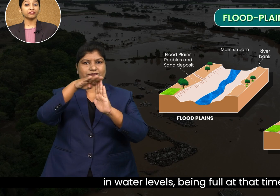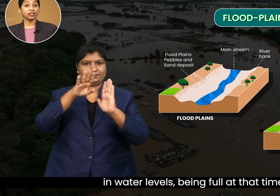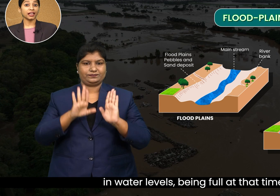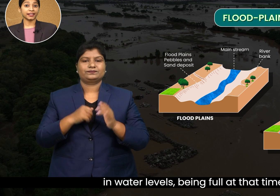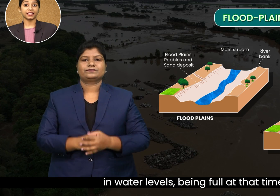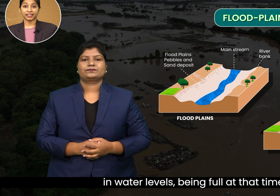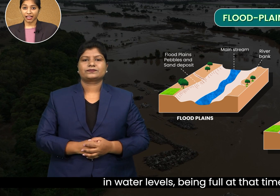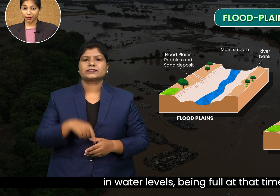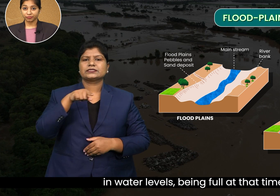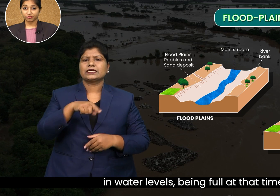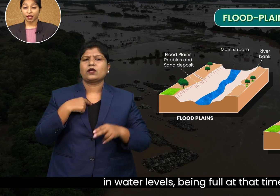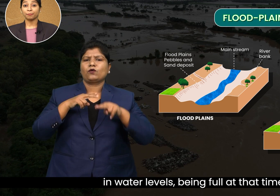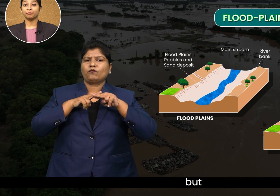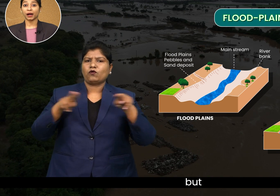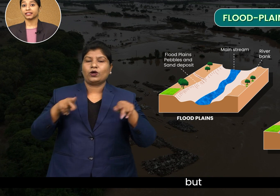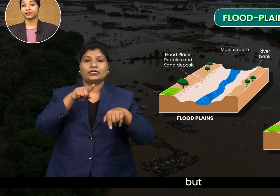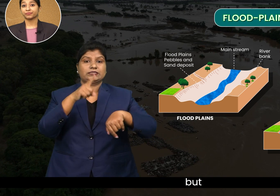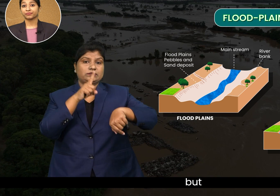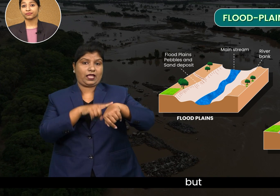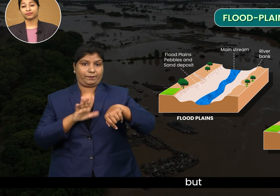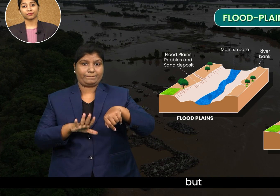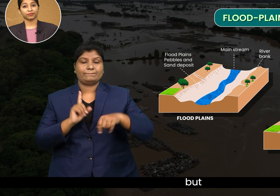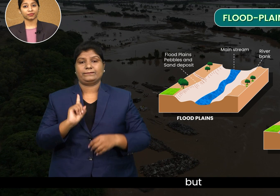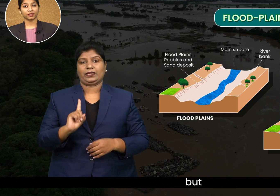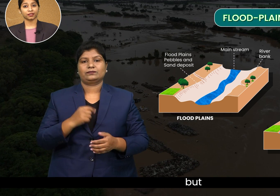being full at that time but